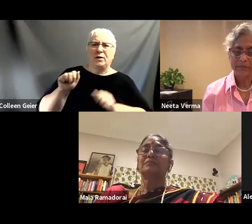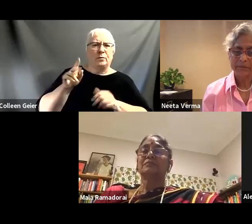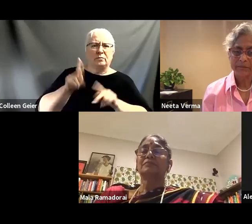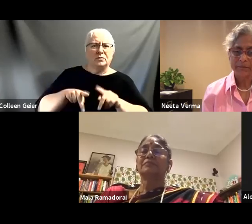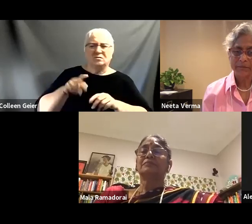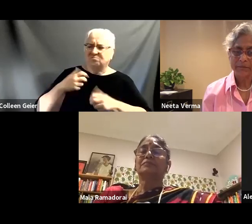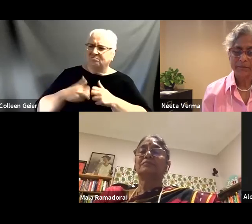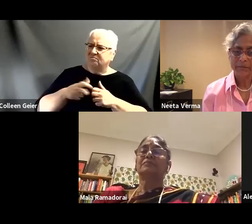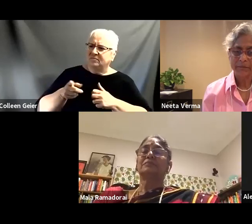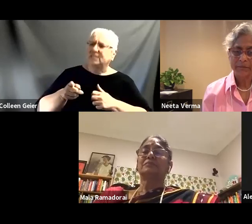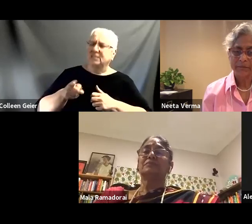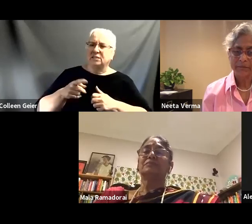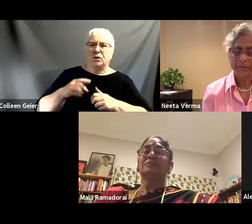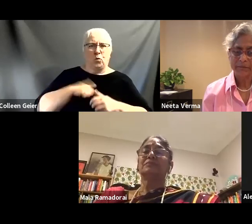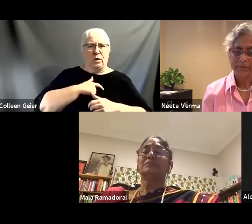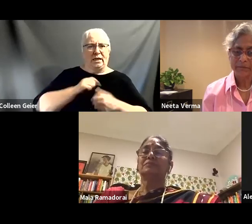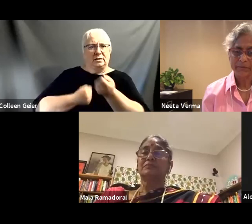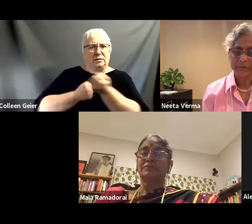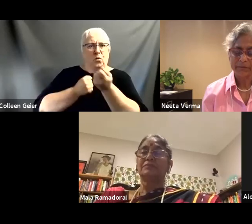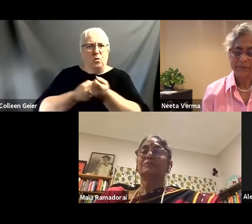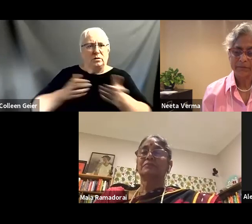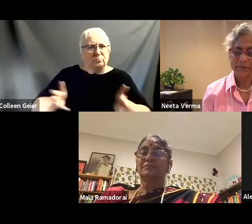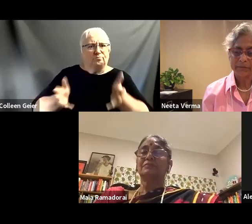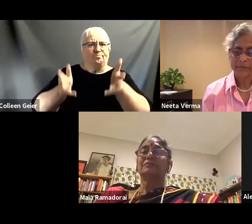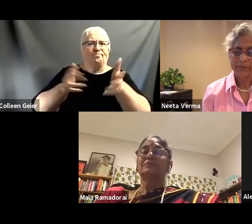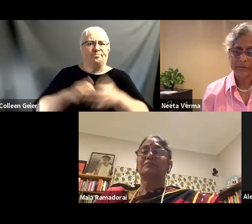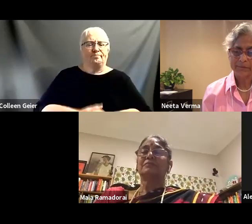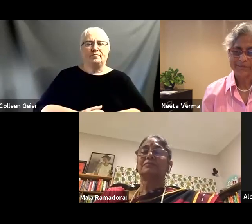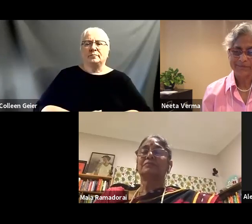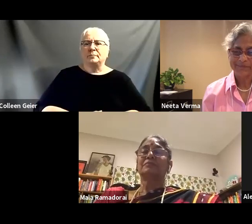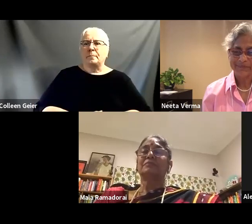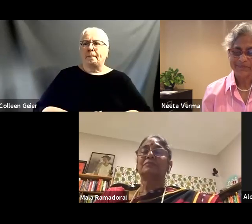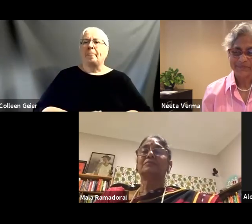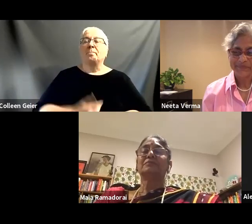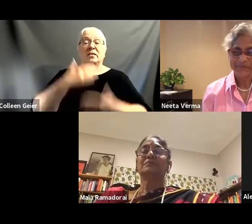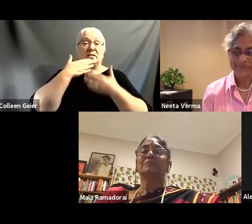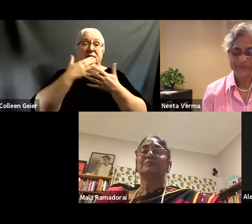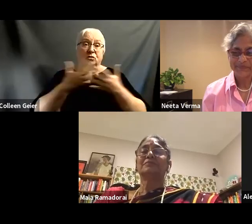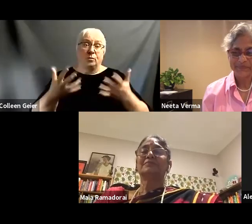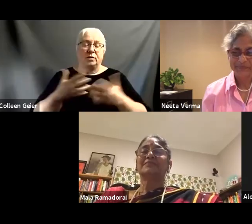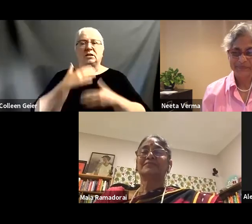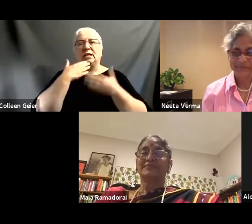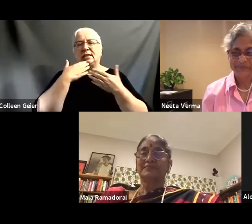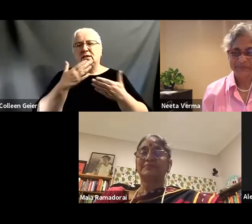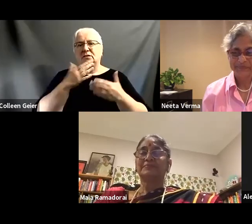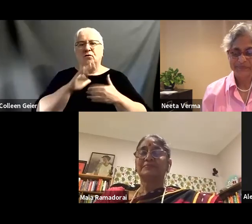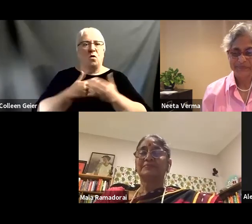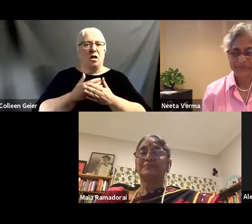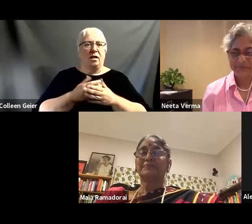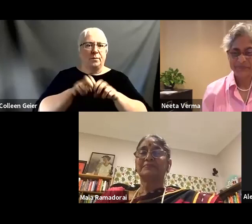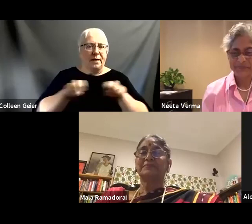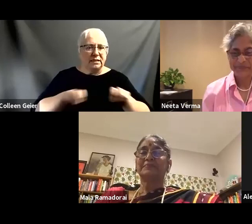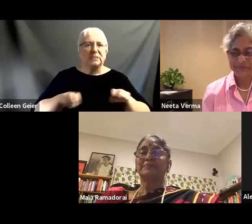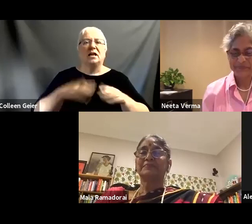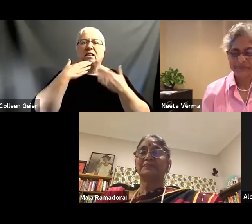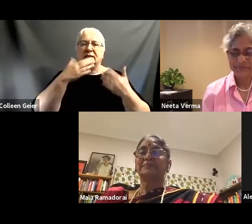will benefit all of us moving forward. Thank you so much. Thanks again to all three panelists. Many thanks also